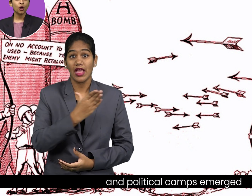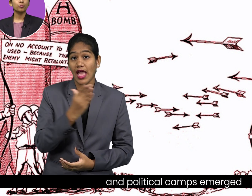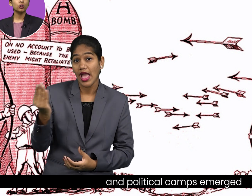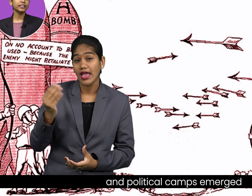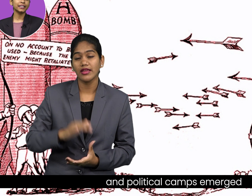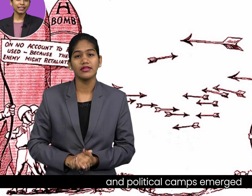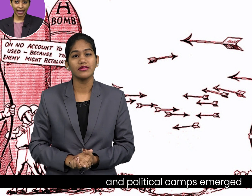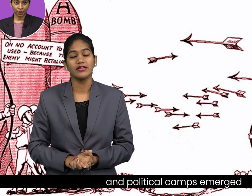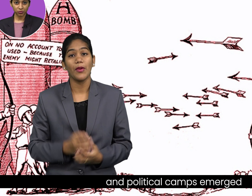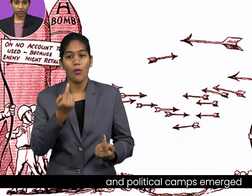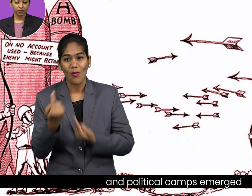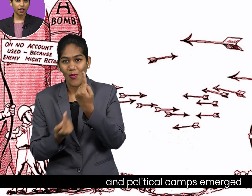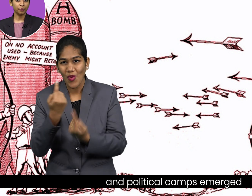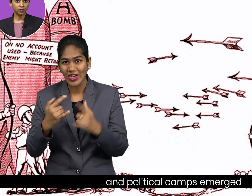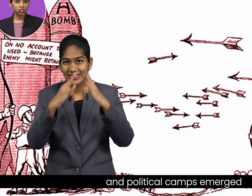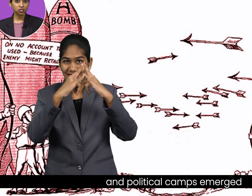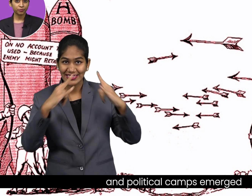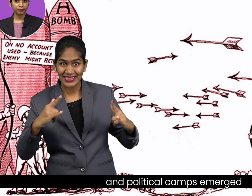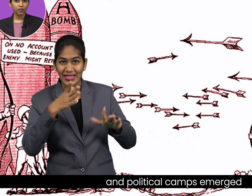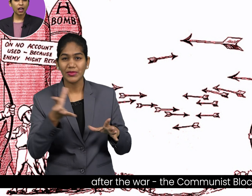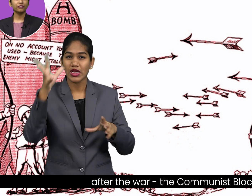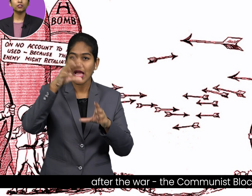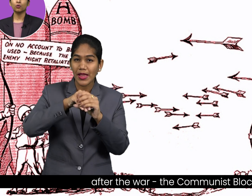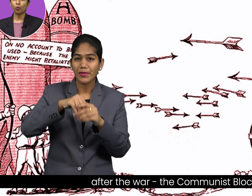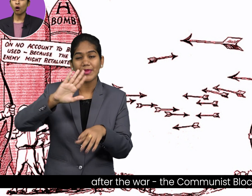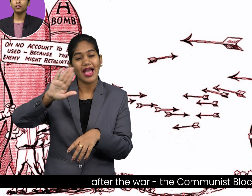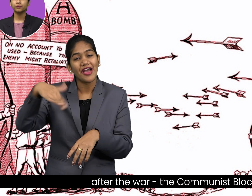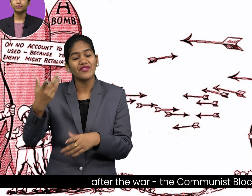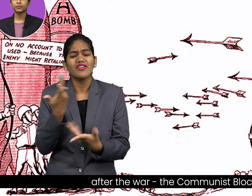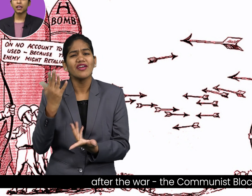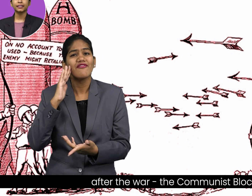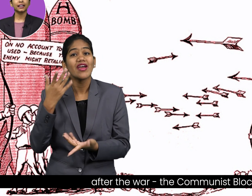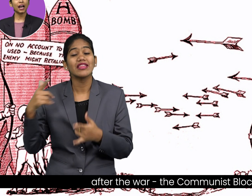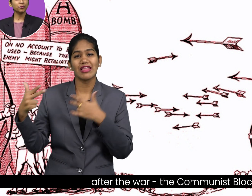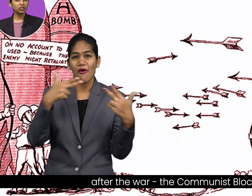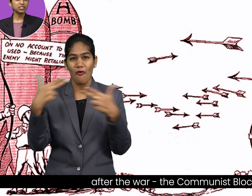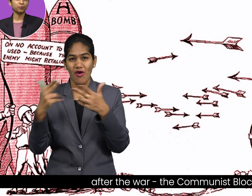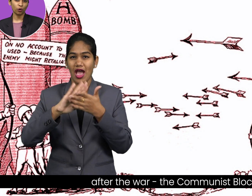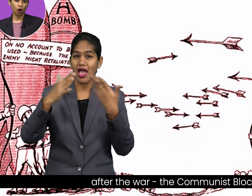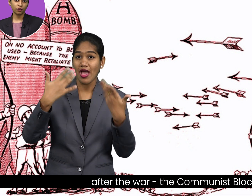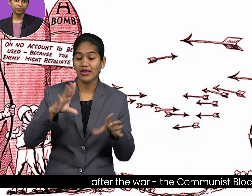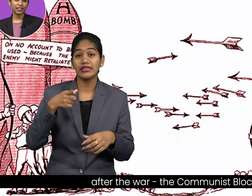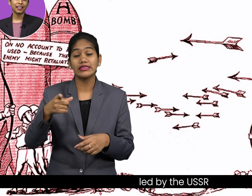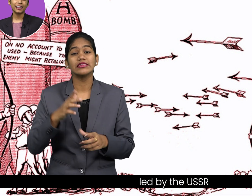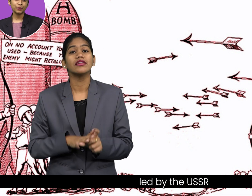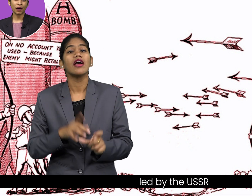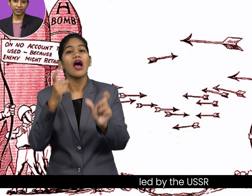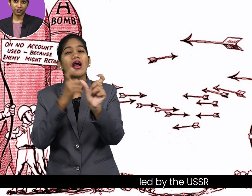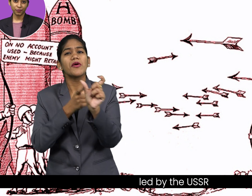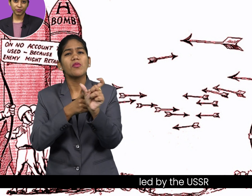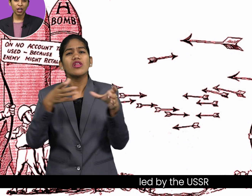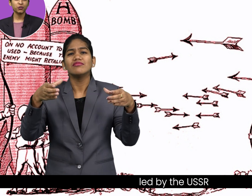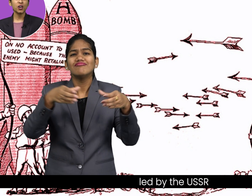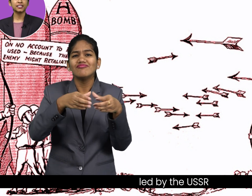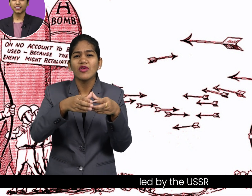and political camps emerged after the war: the Communist bloc led by